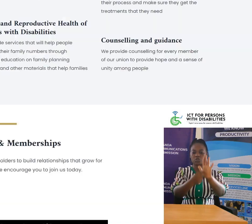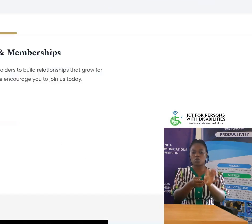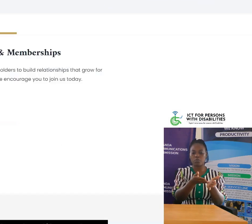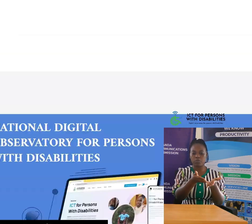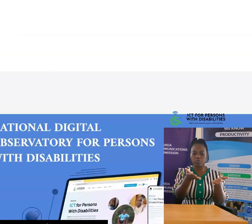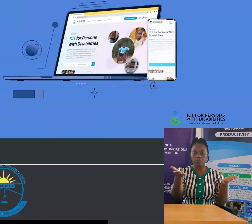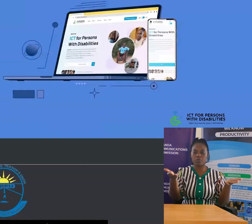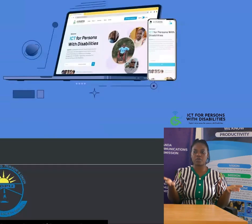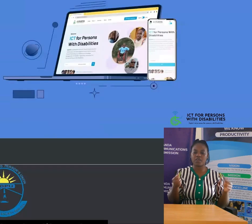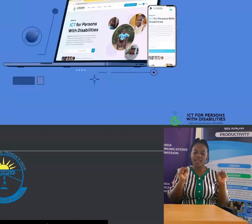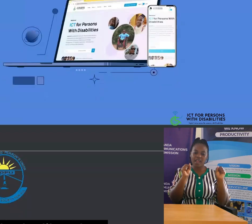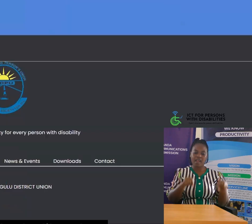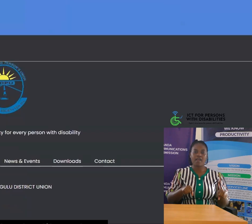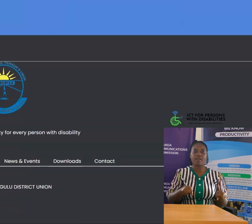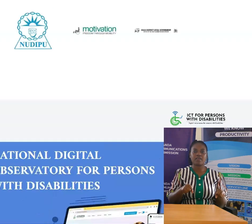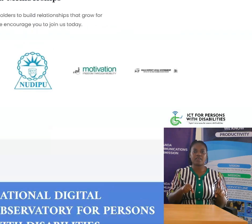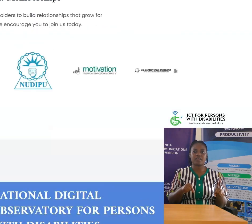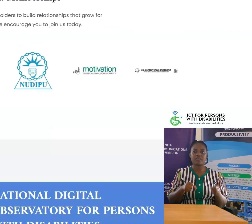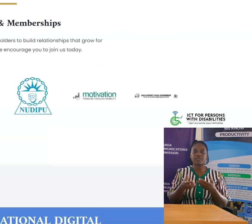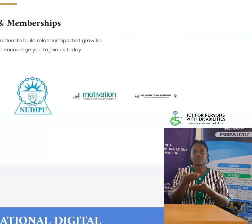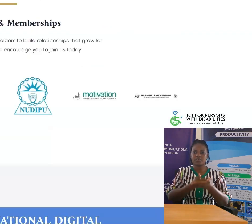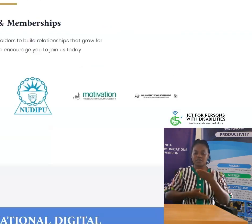how it looks like. Okay.